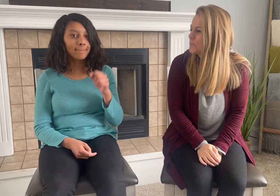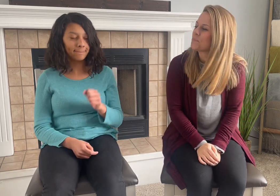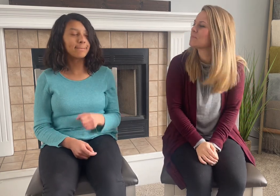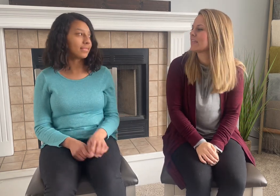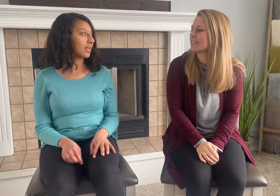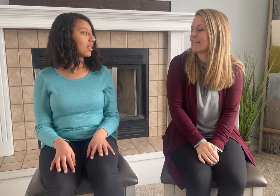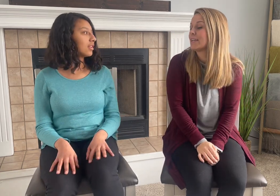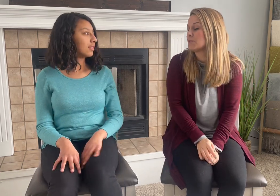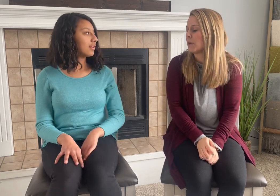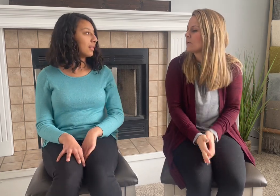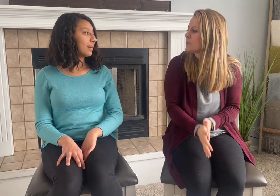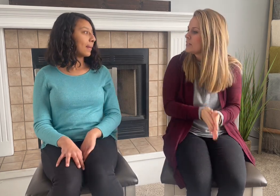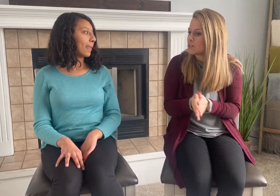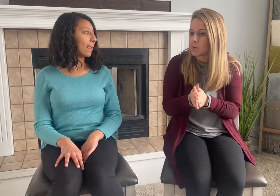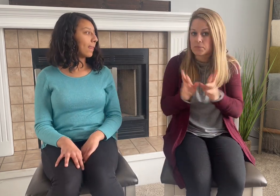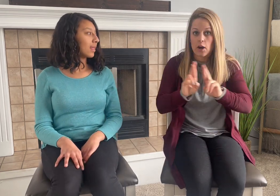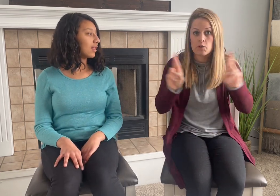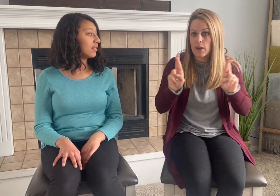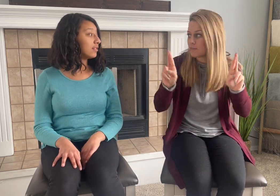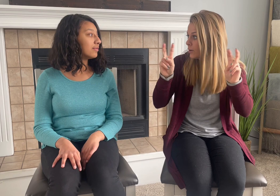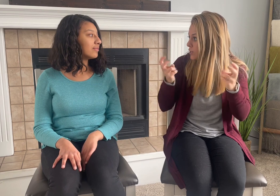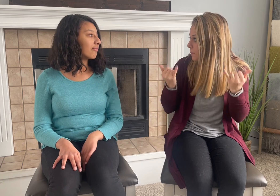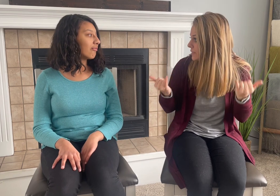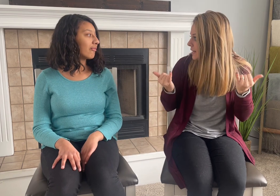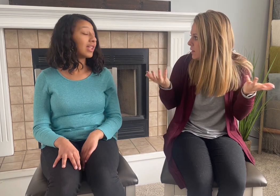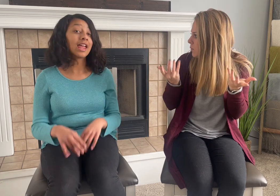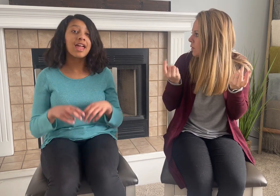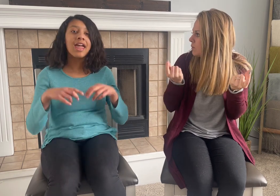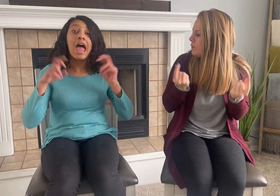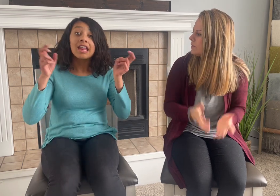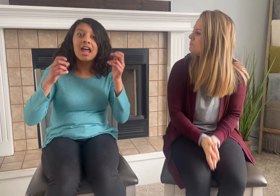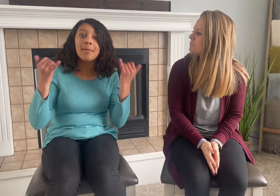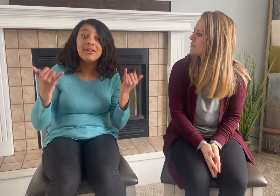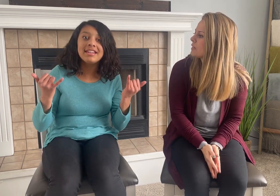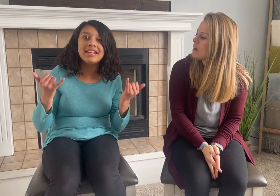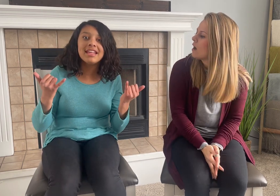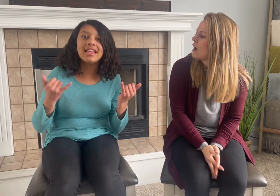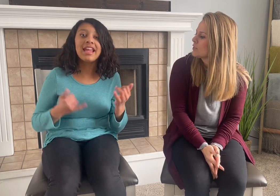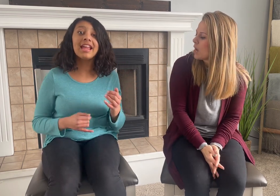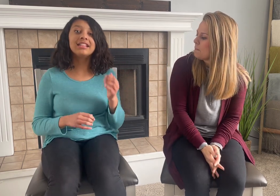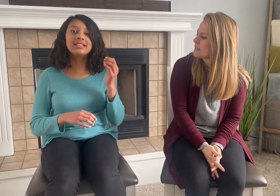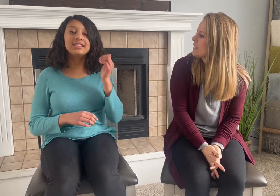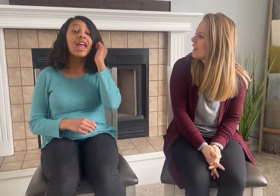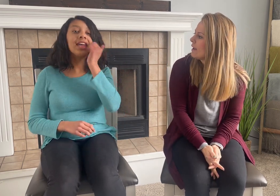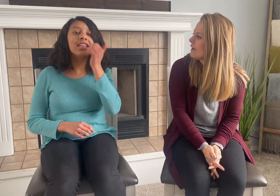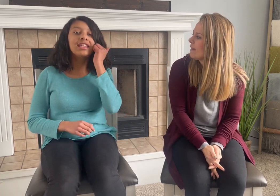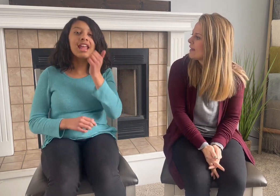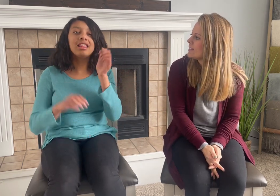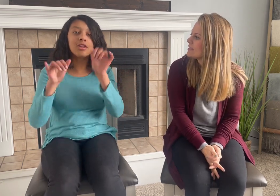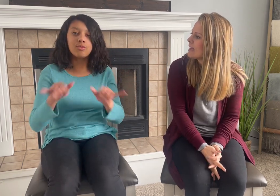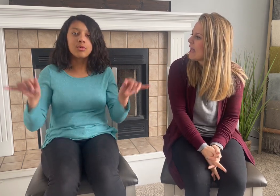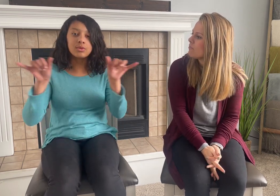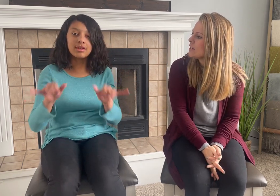yes, signing is better. So are you ready for our topic today? What are we doing? Our topic today is everyday